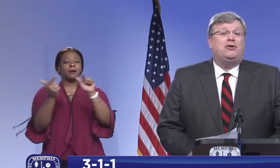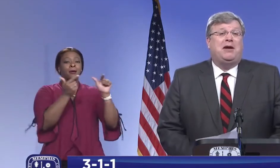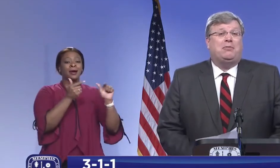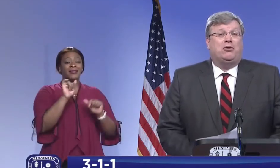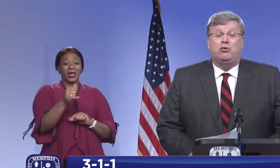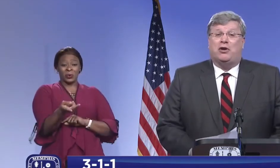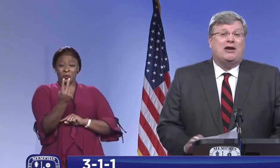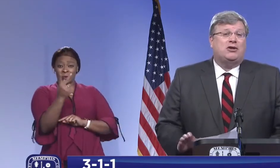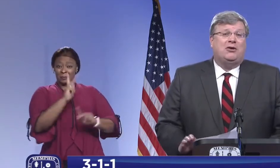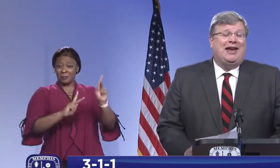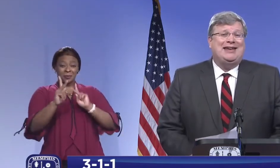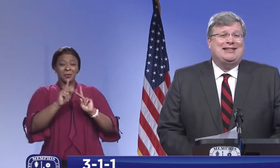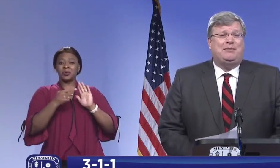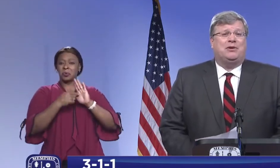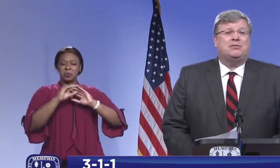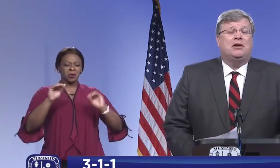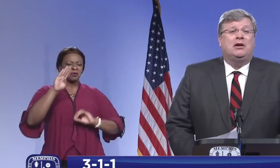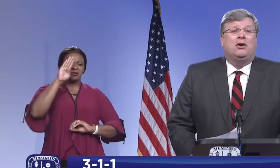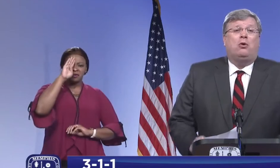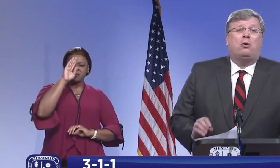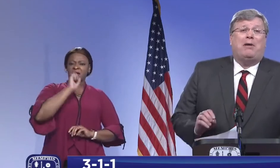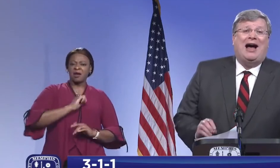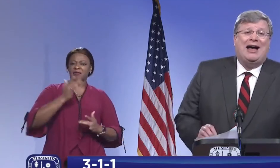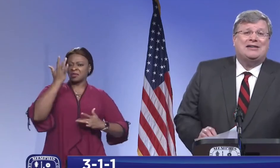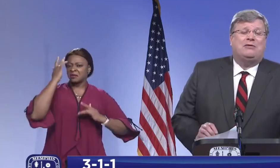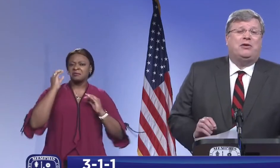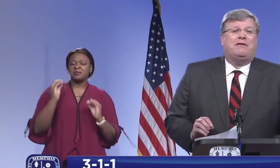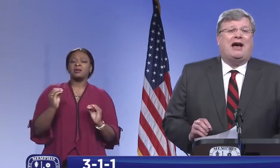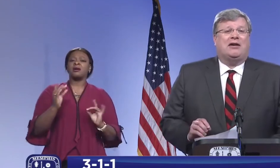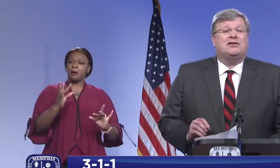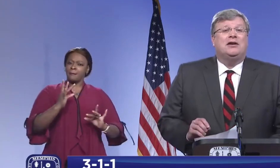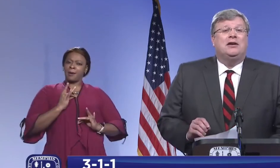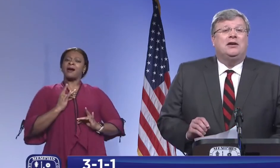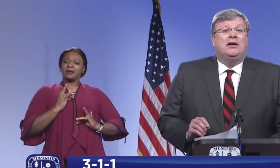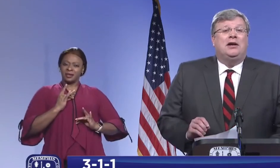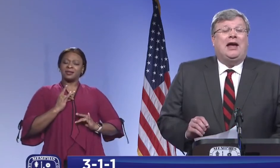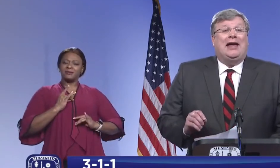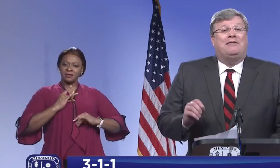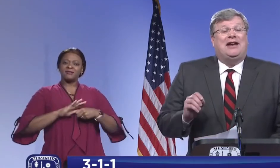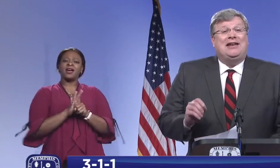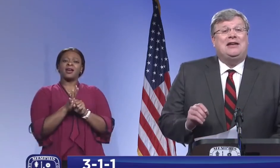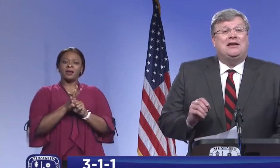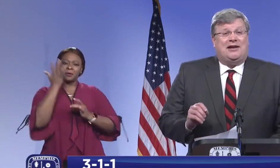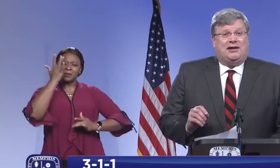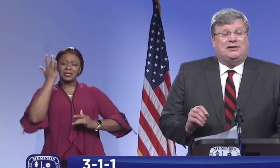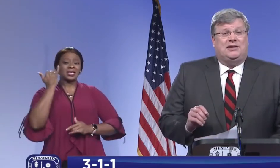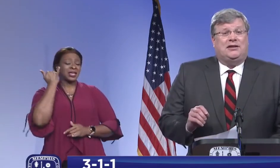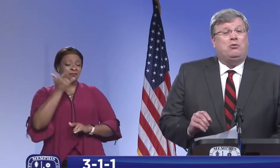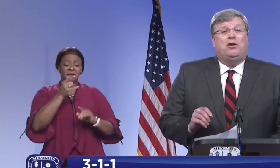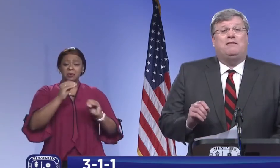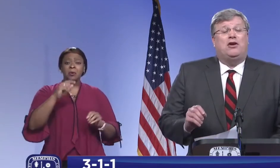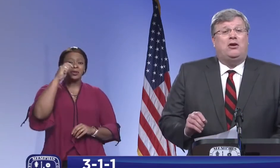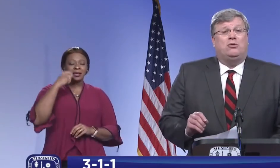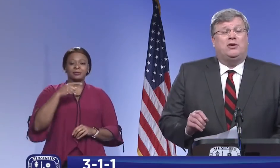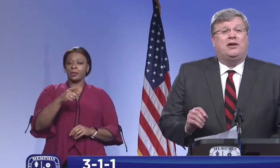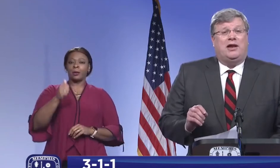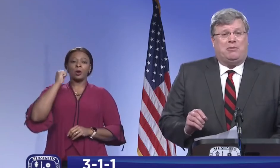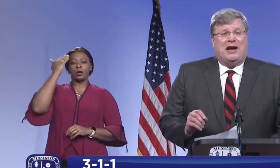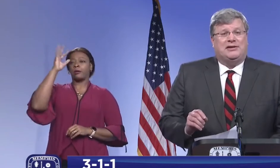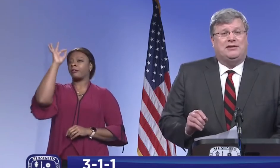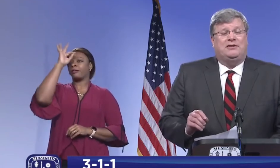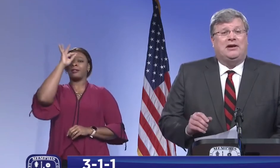two people who were not showing any symptoms were positive with the virus. And if they didn't test, they wouldn't have known